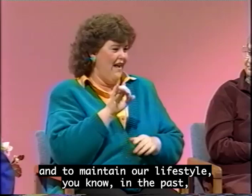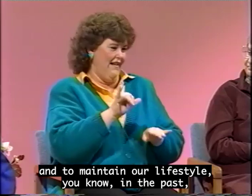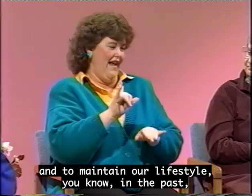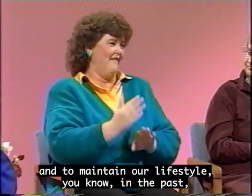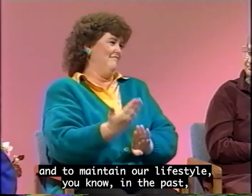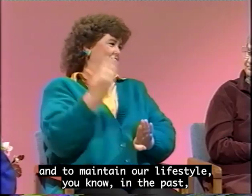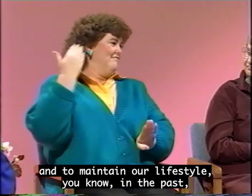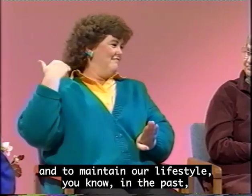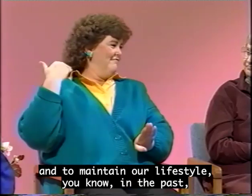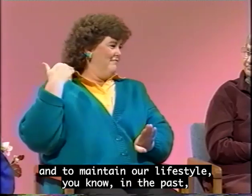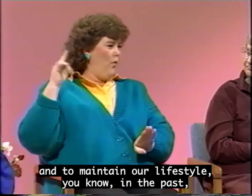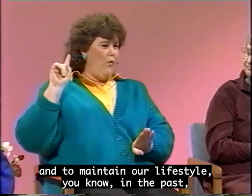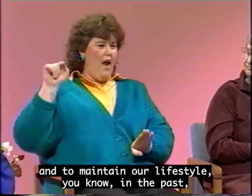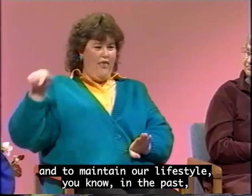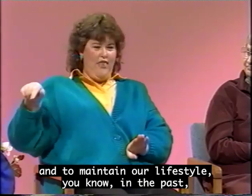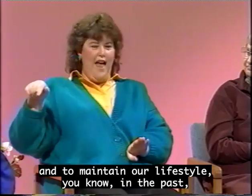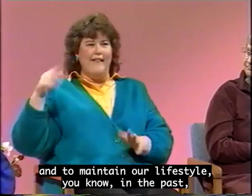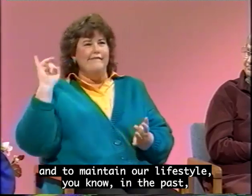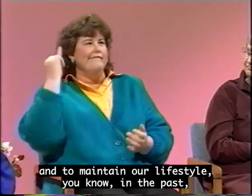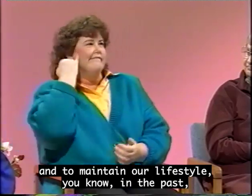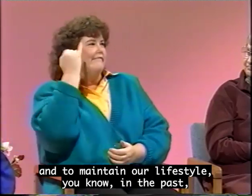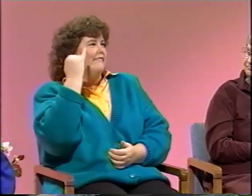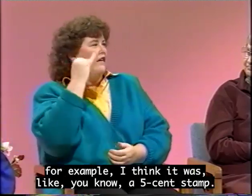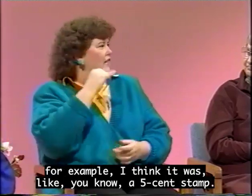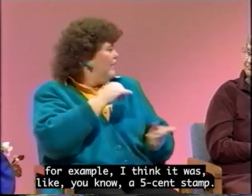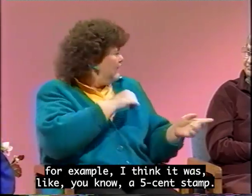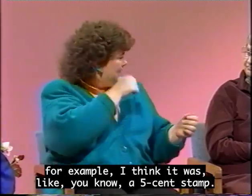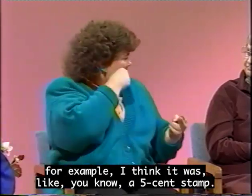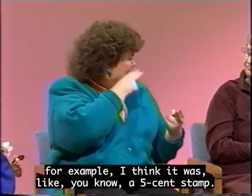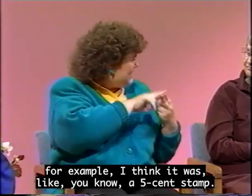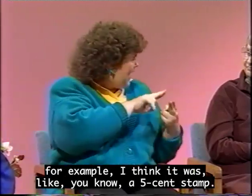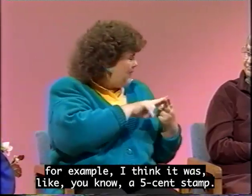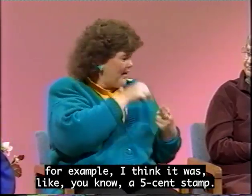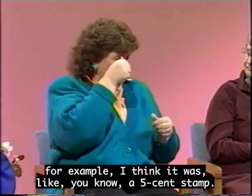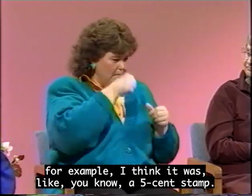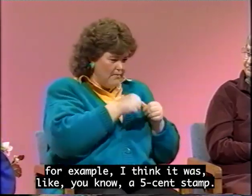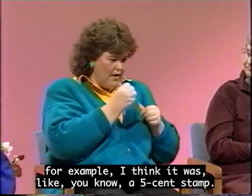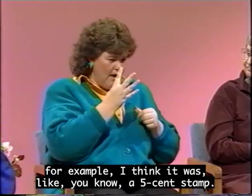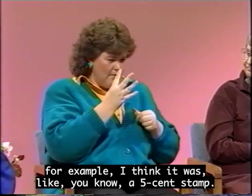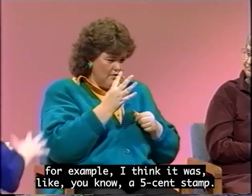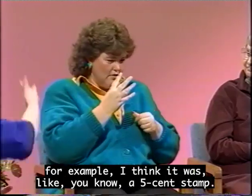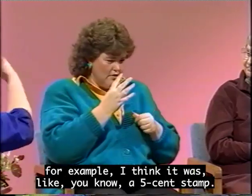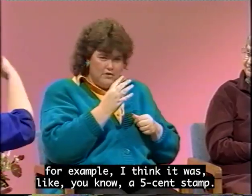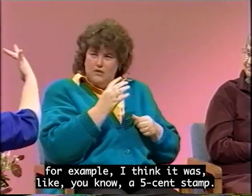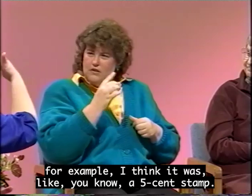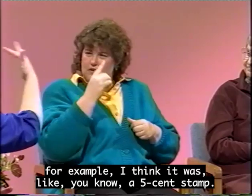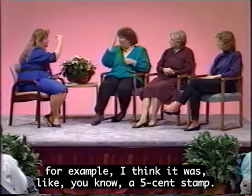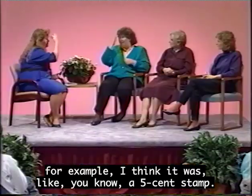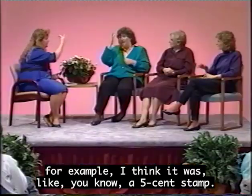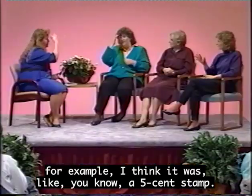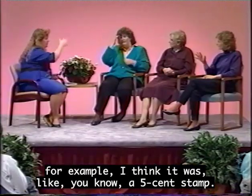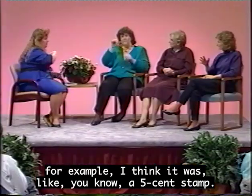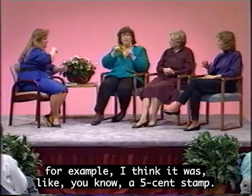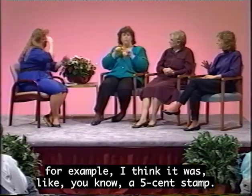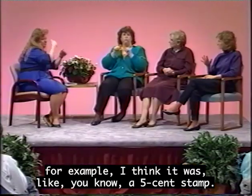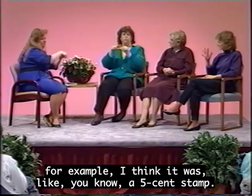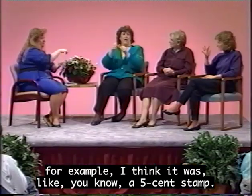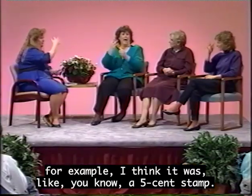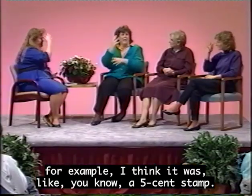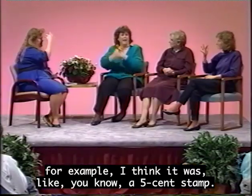our lifestyle, in the past, for example, I think it was like, 5-cent